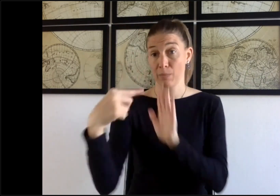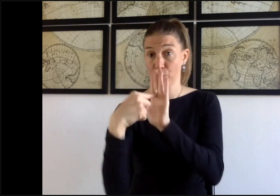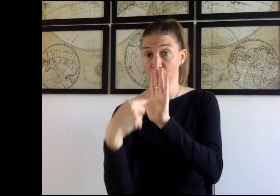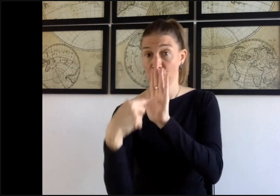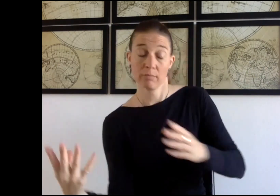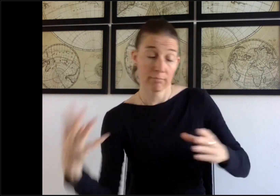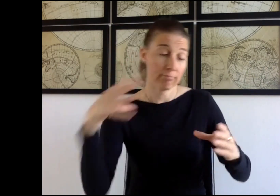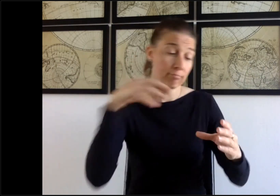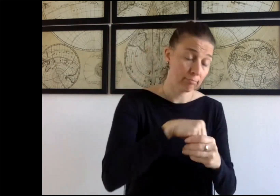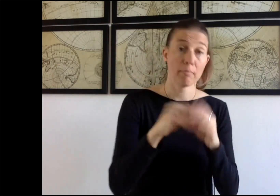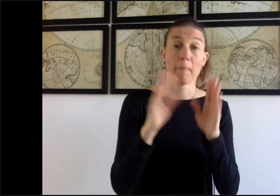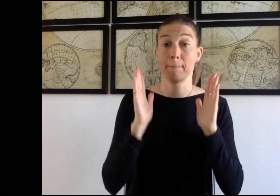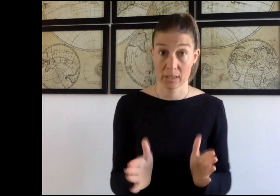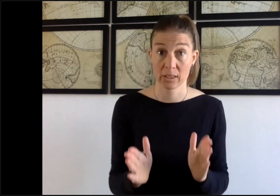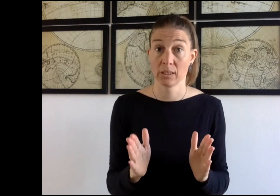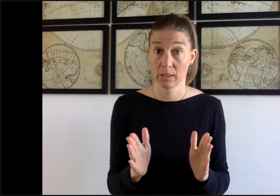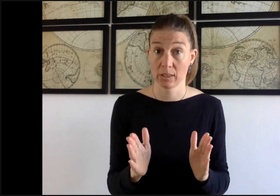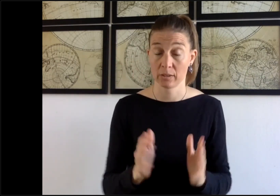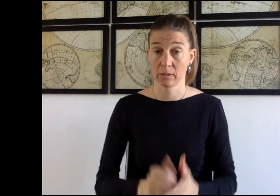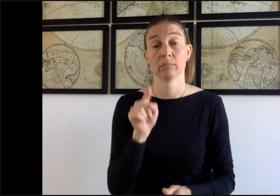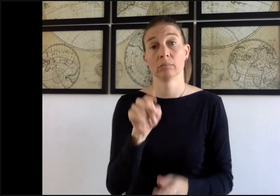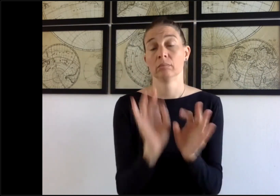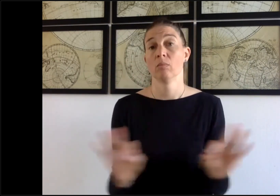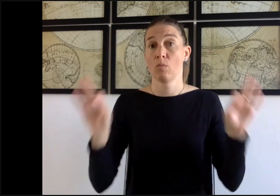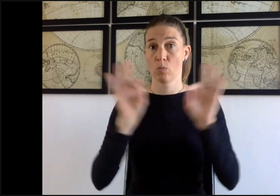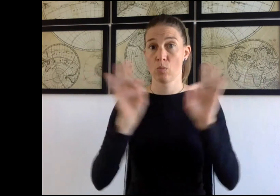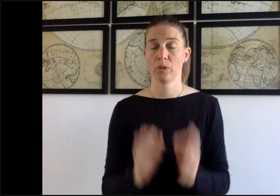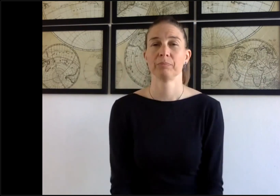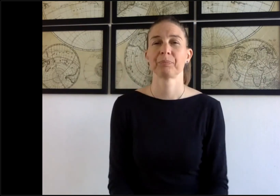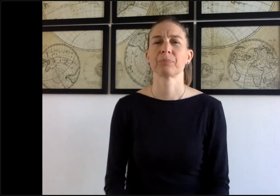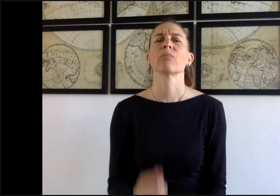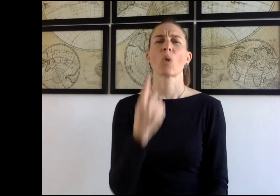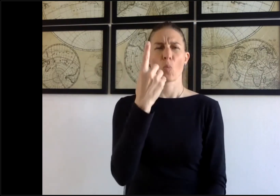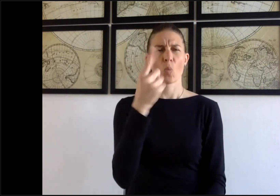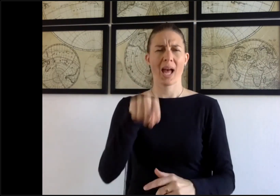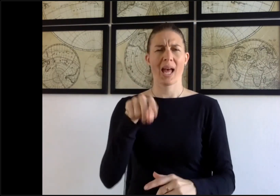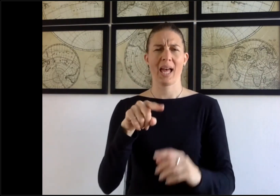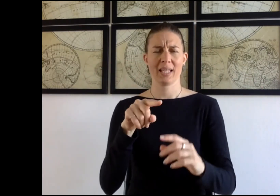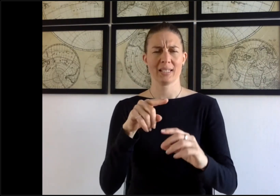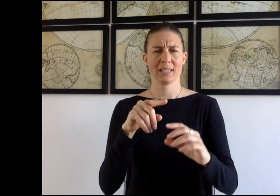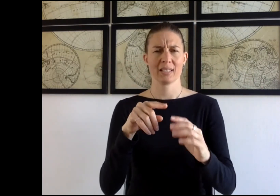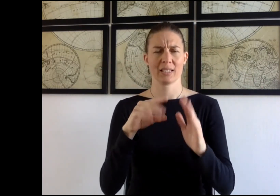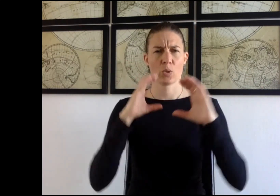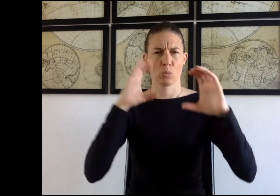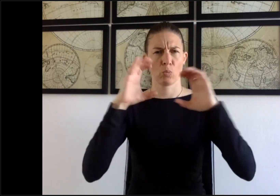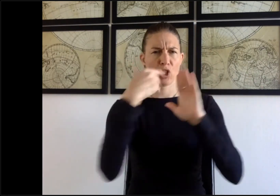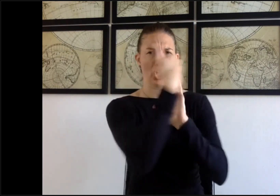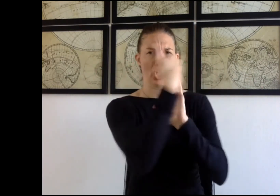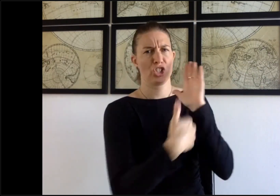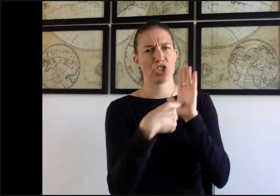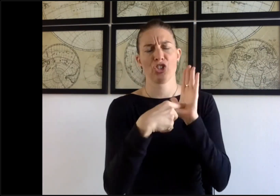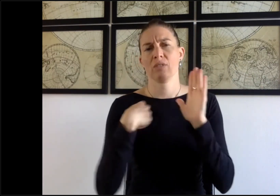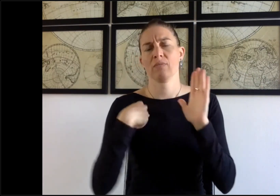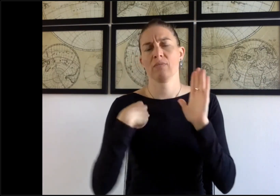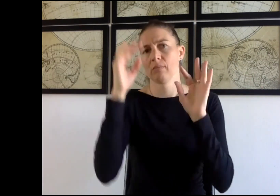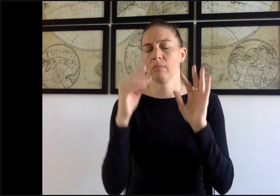Let me quote from the communication, because I think this is something that we will be always referring to in these difficult times that